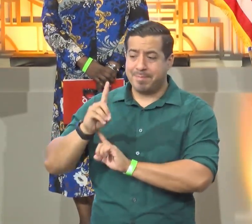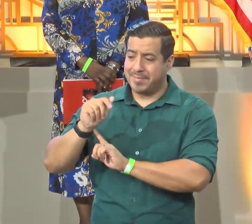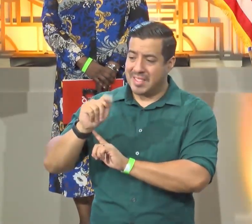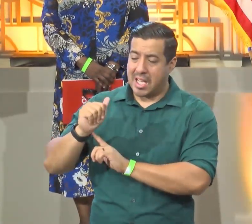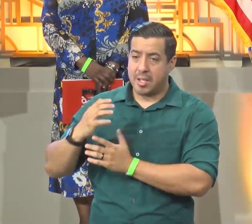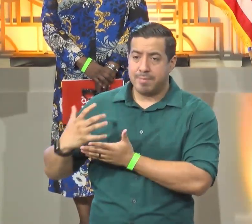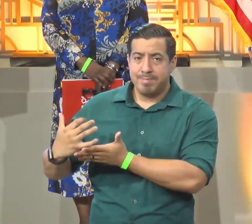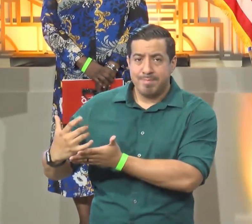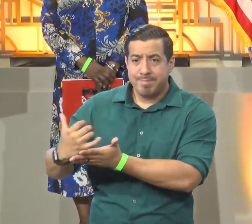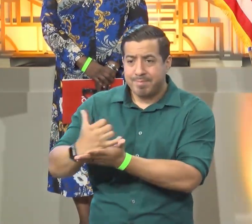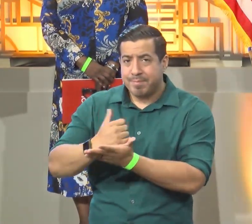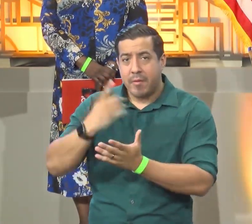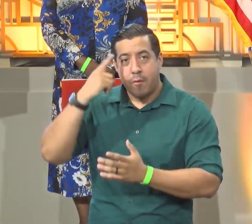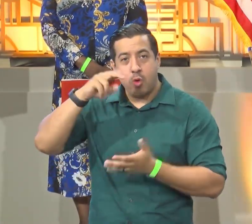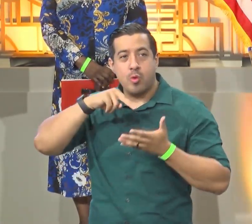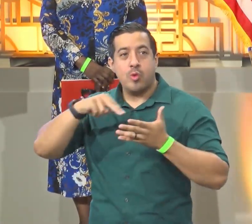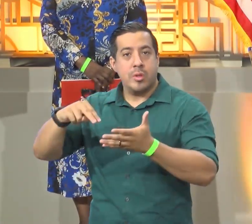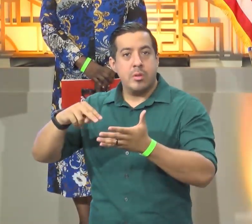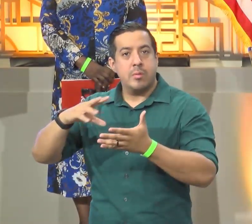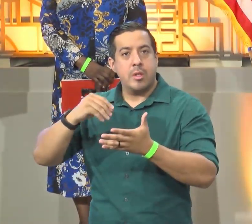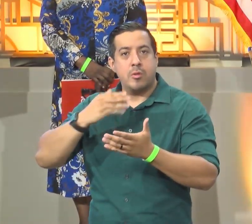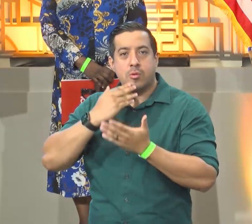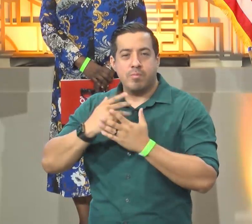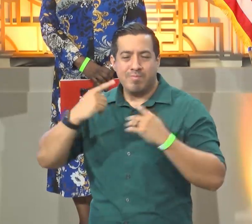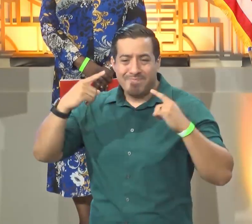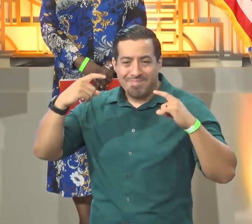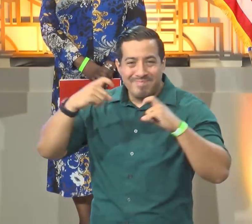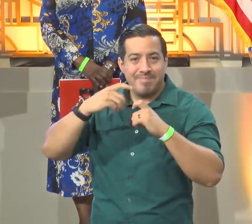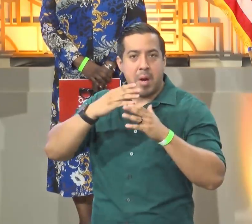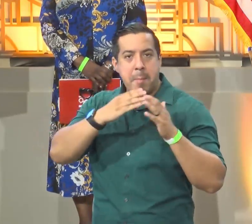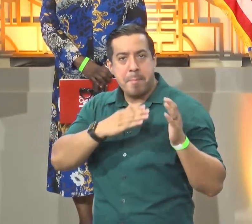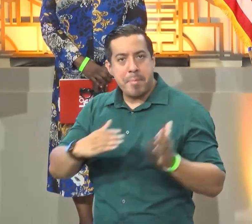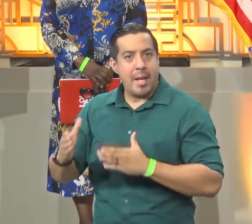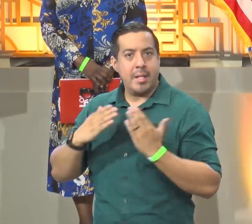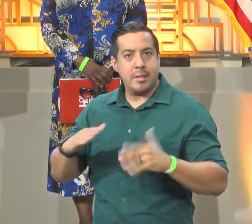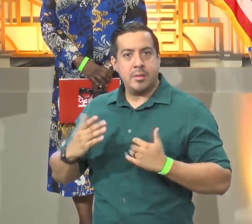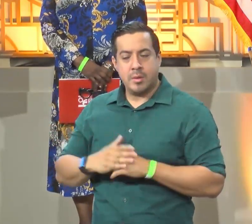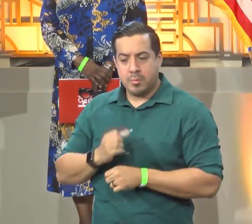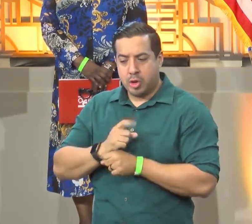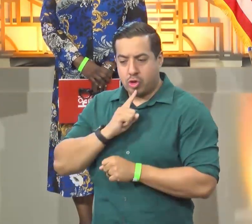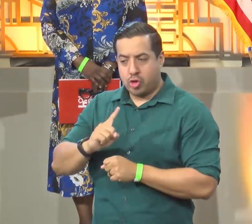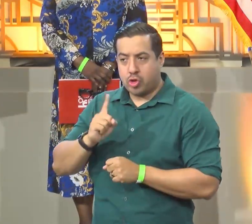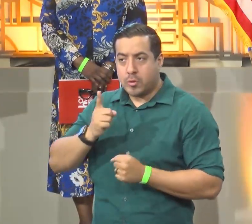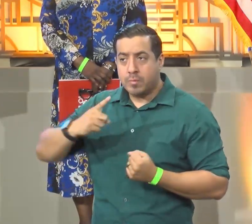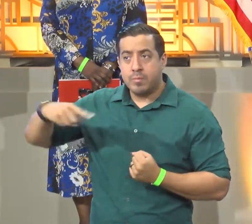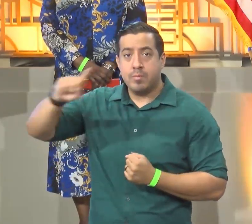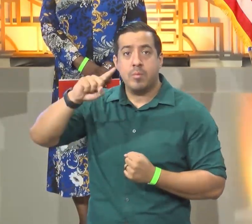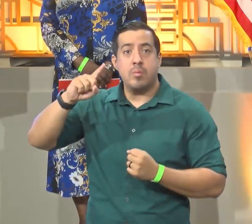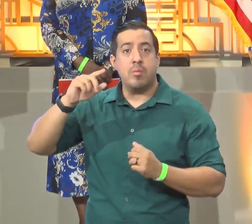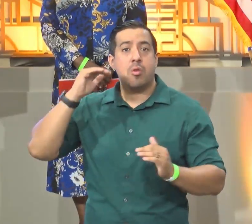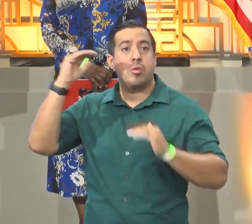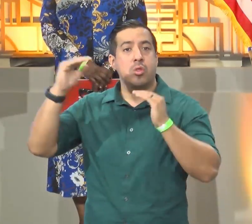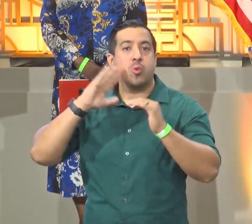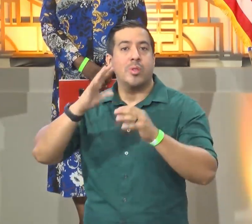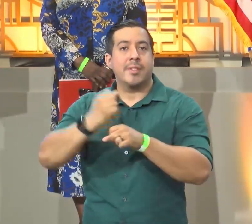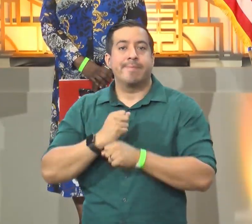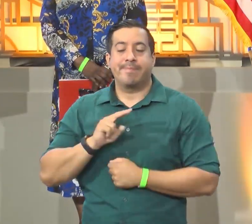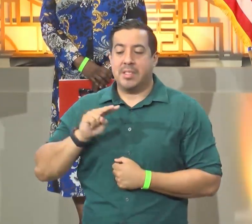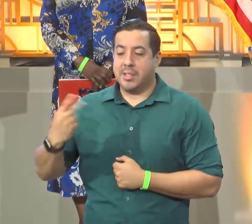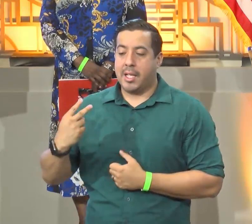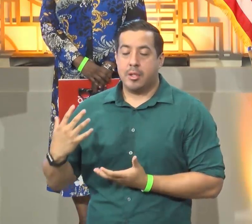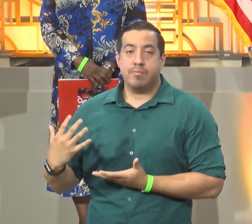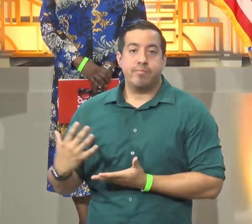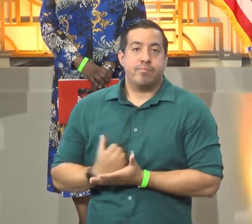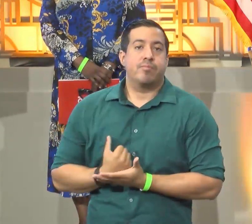on adult literacy and a comprehensive plan for ensuring that more adults across our city receive a second chance